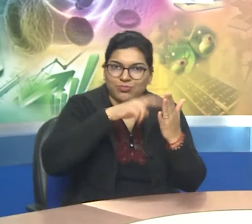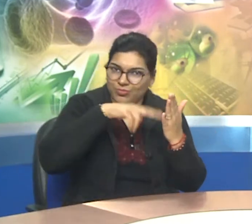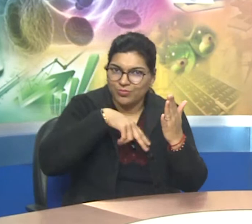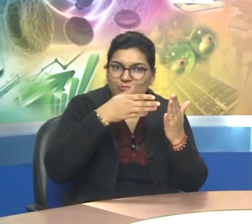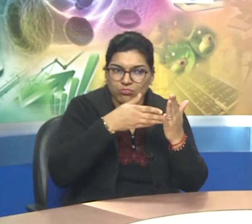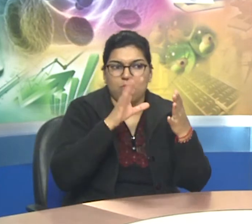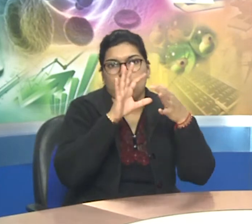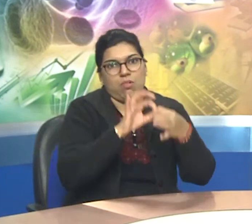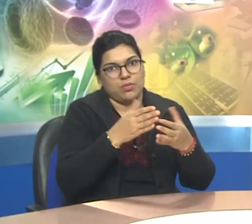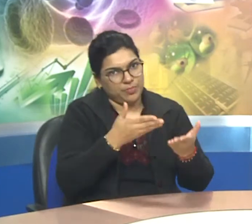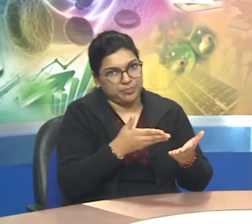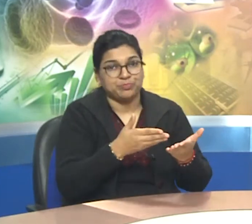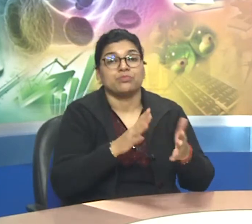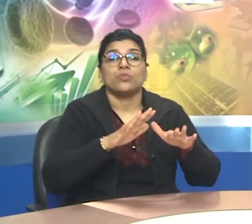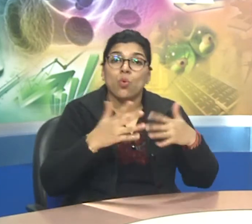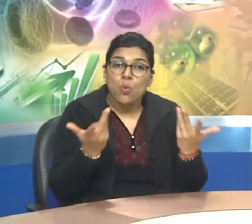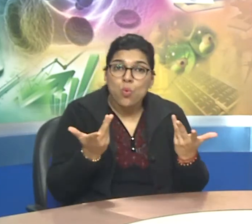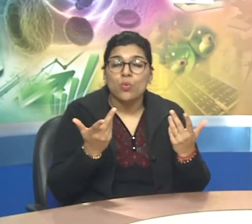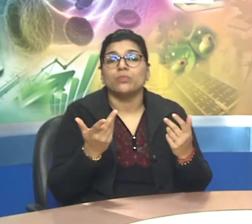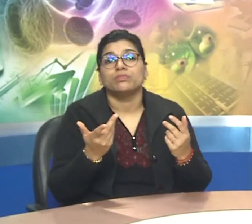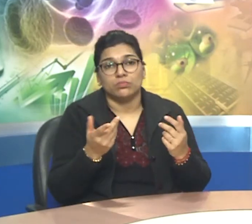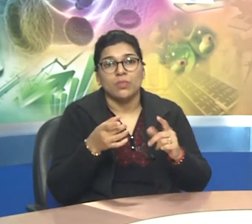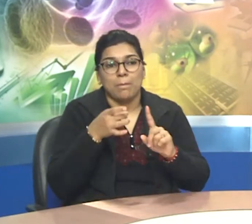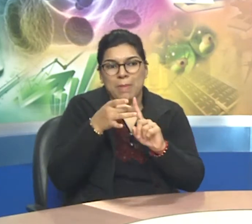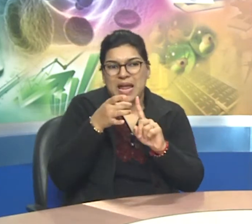More metals for making vehicles.